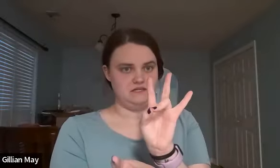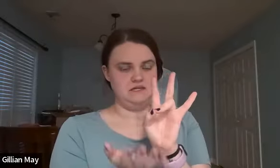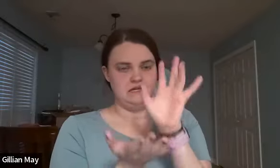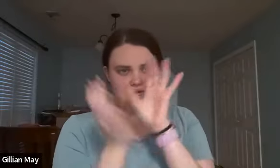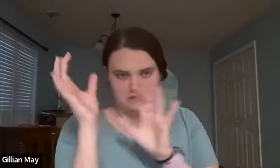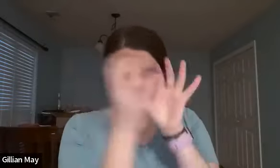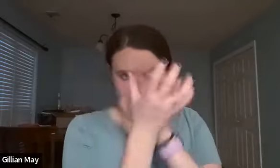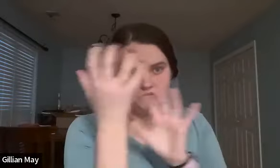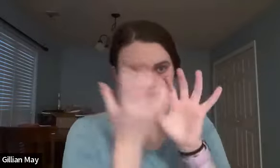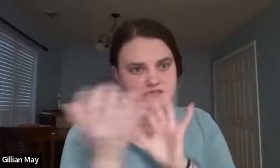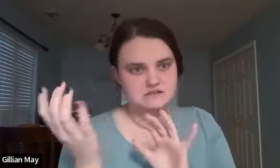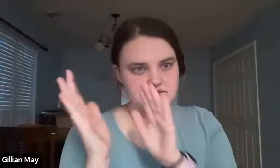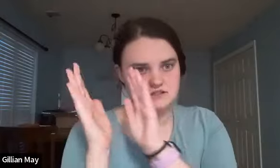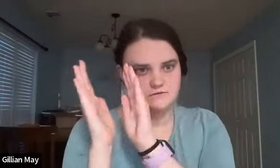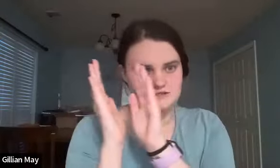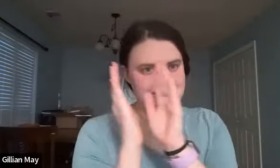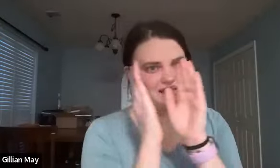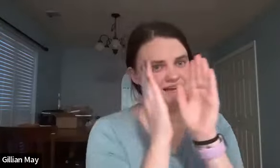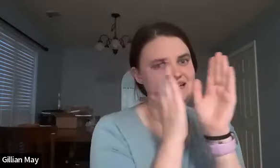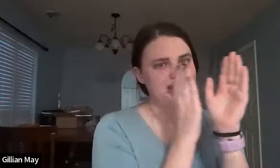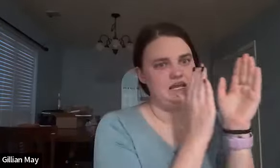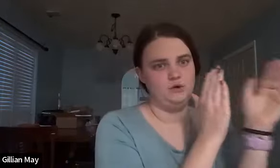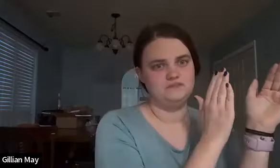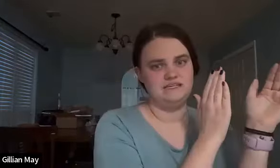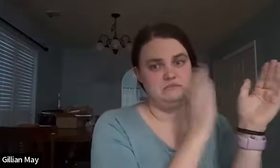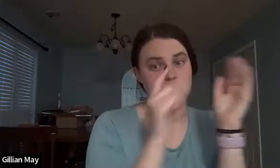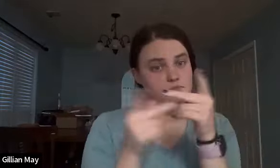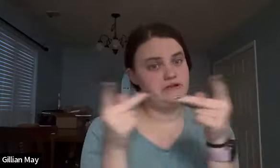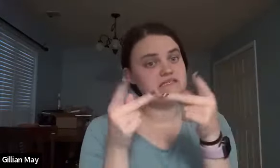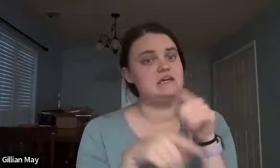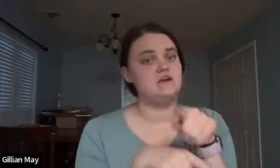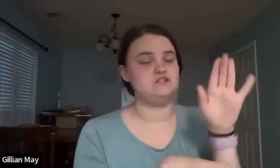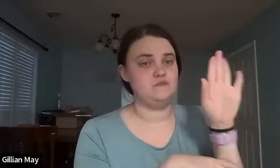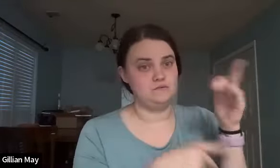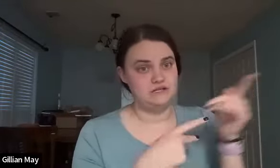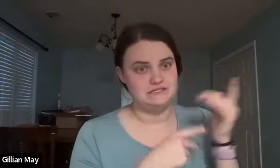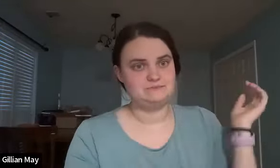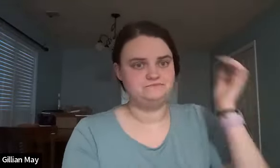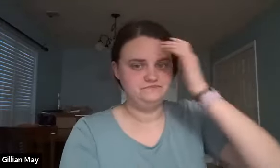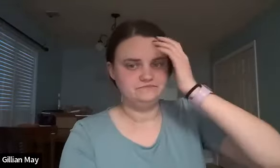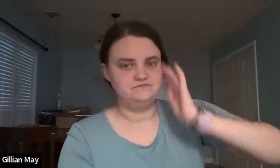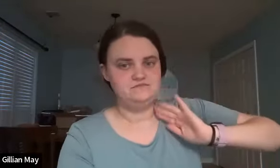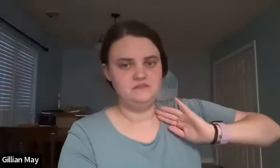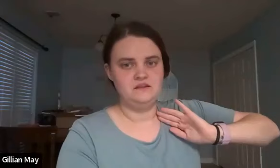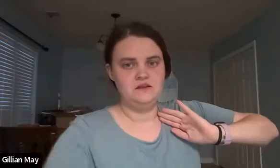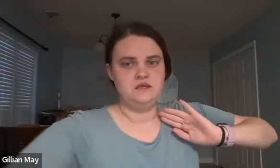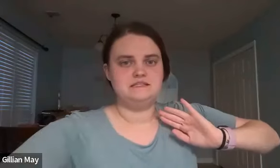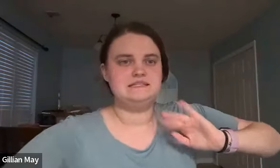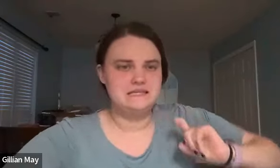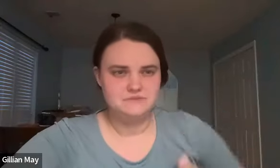1,234,567, it could get jumbled easily. So if you slide it, it helps keep your place and also their place. Does anybody